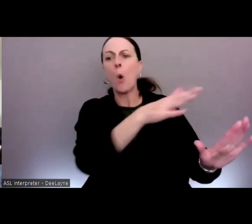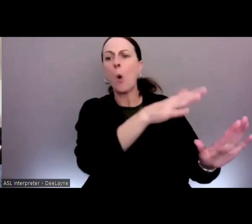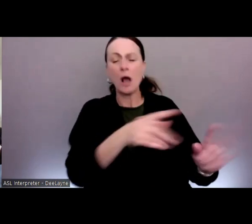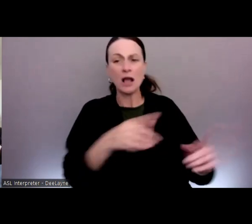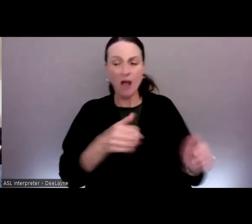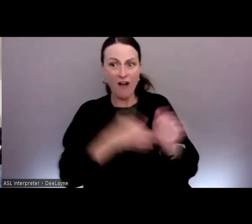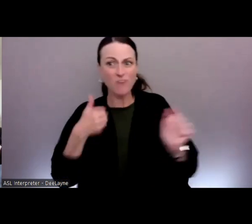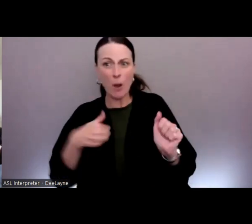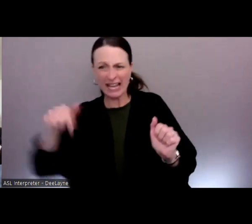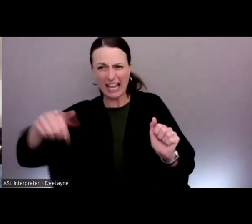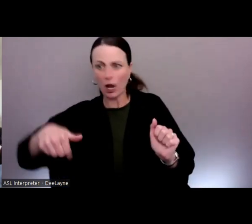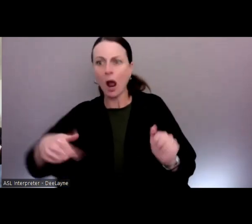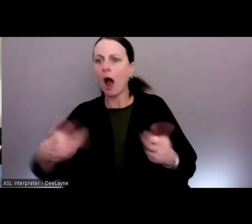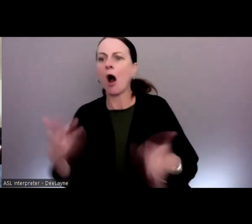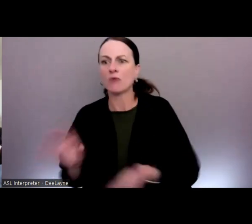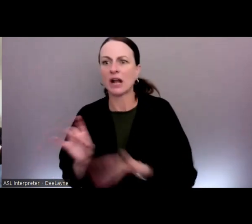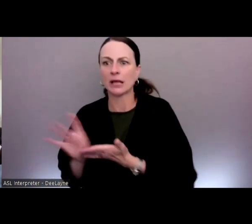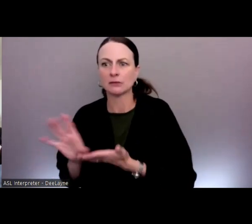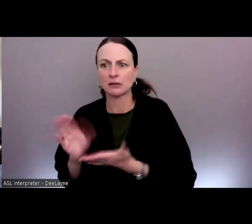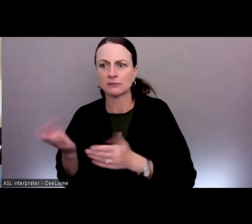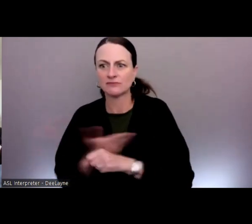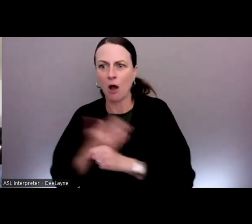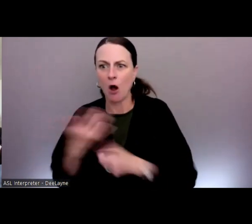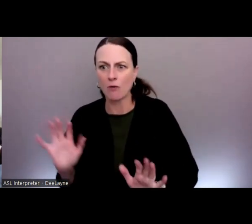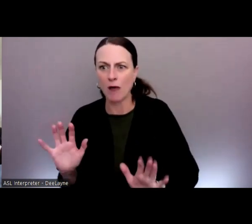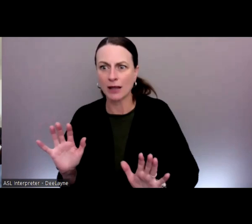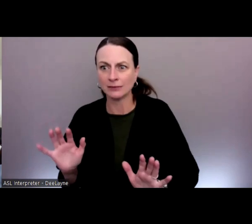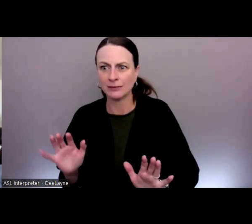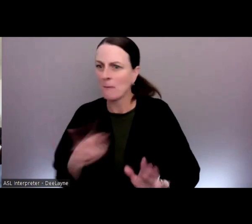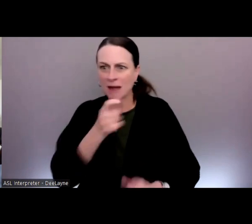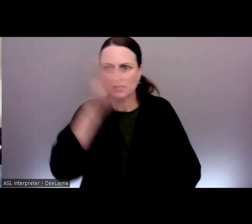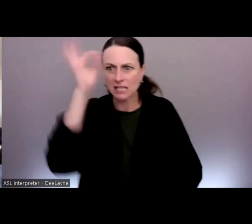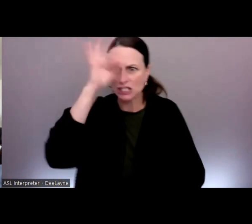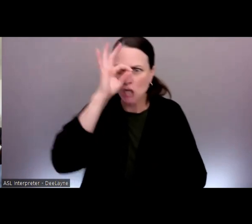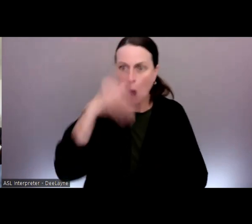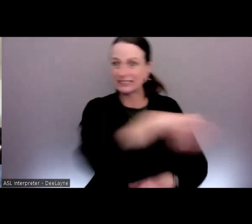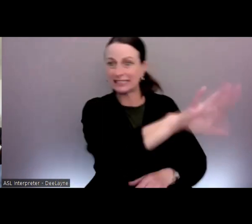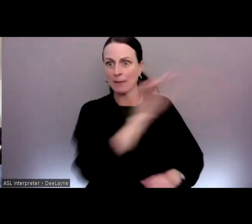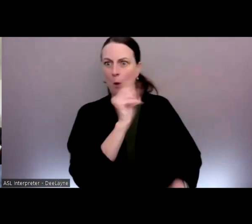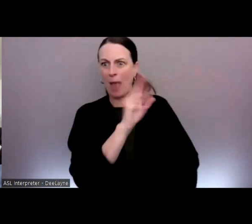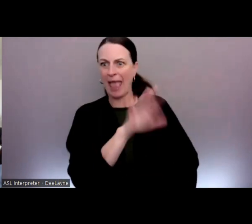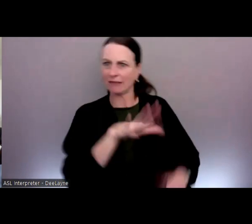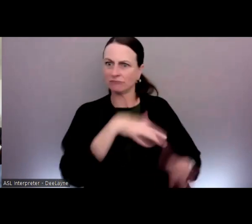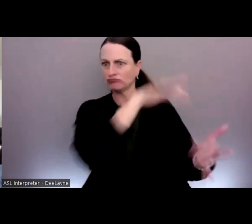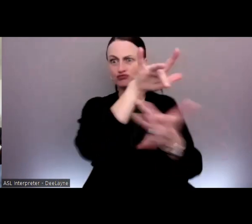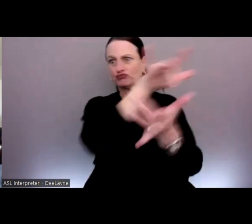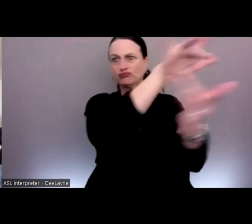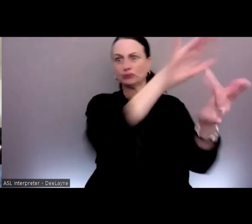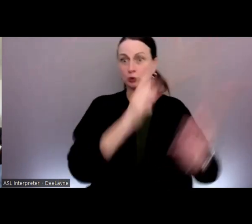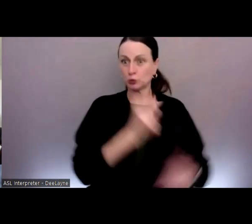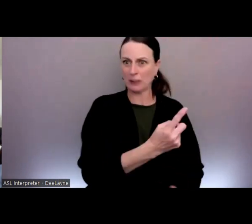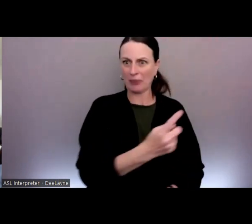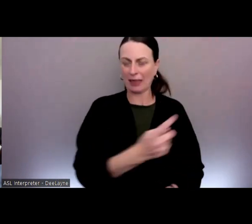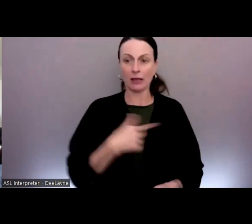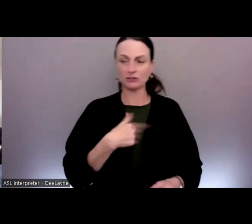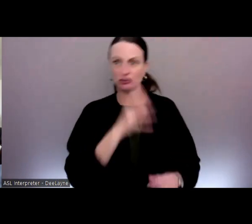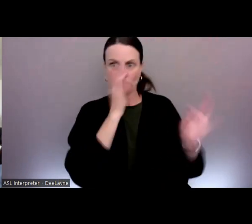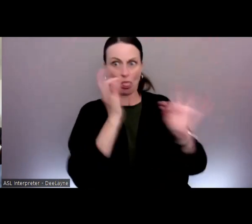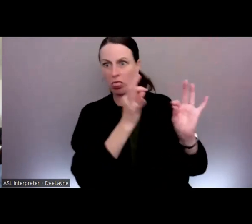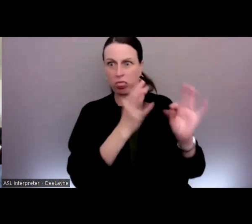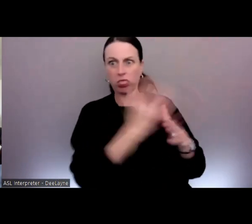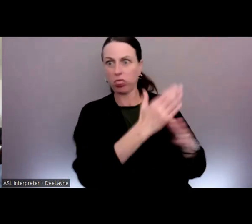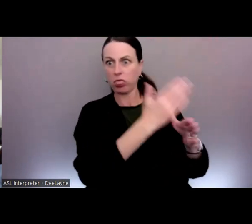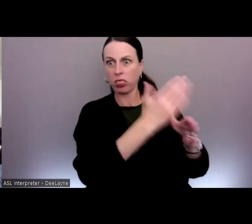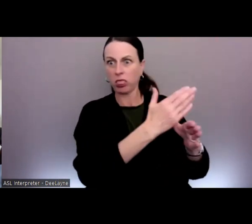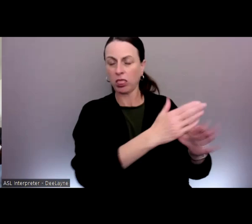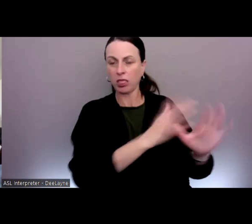been expelled. The strategy of the college president was quite simple: hope him to death